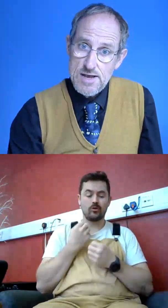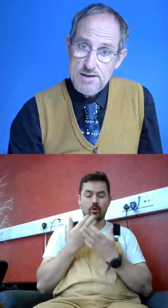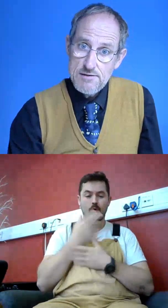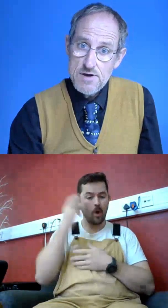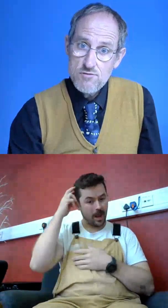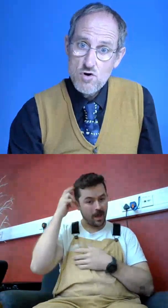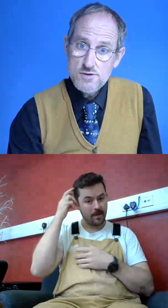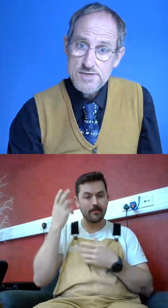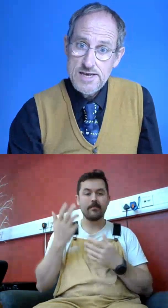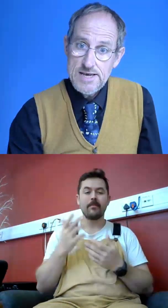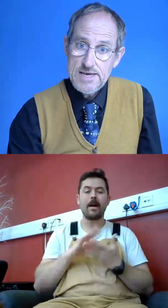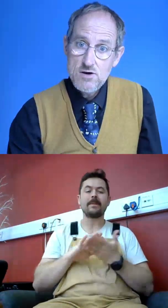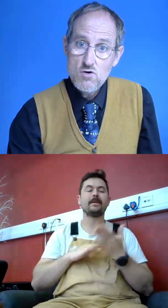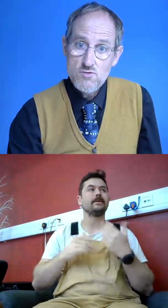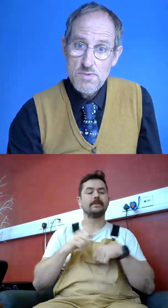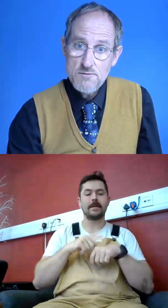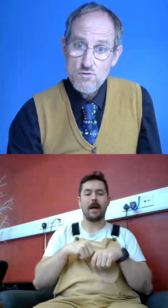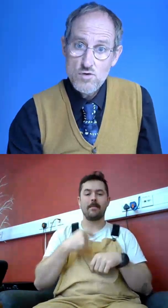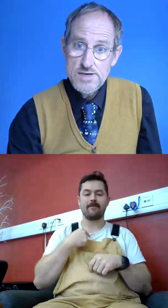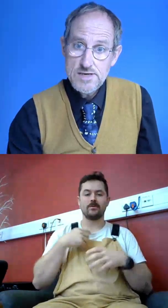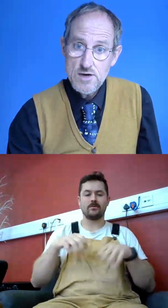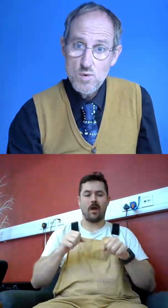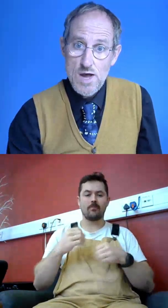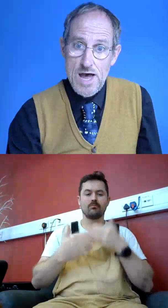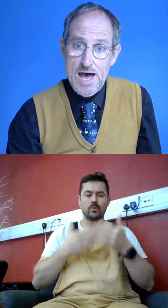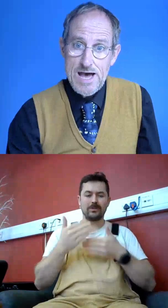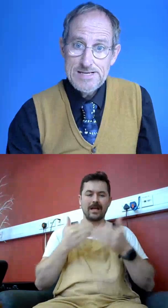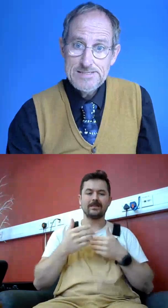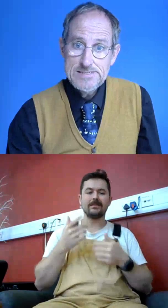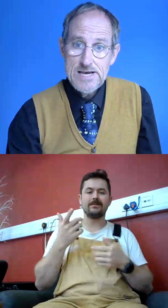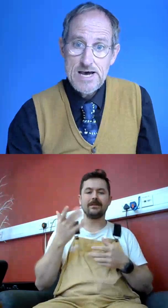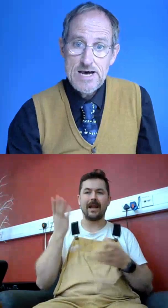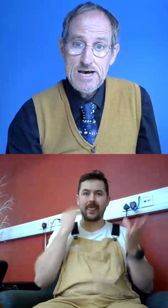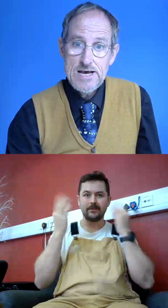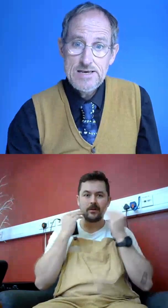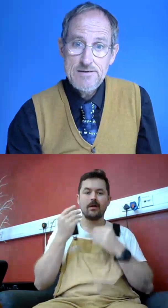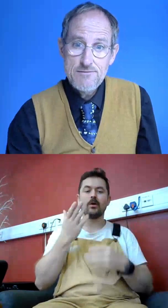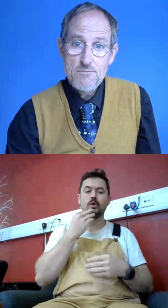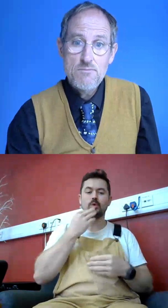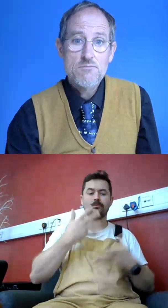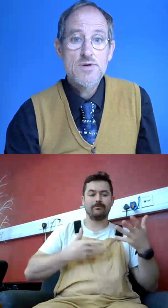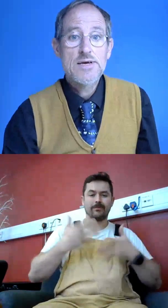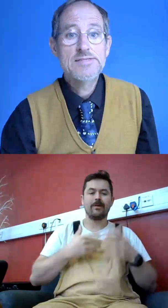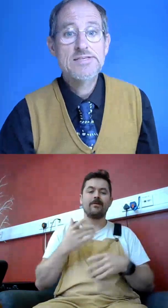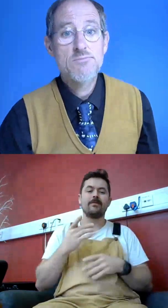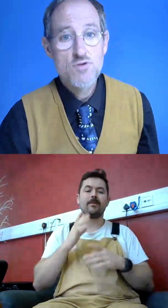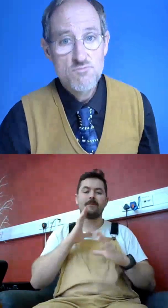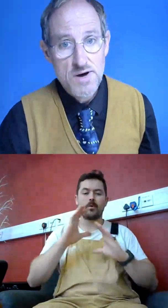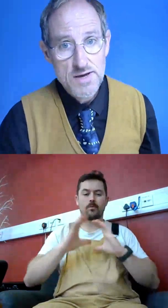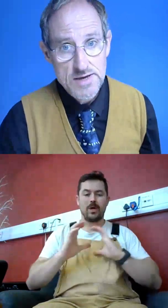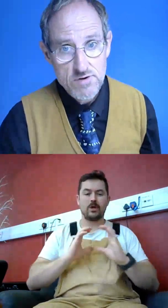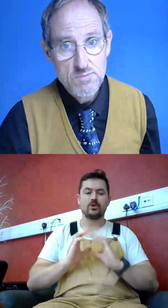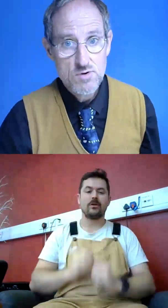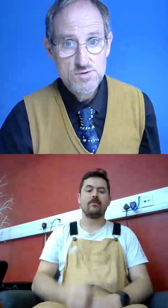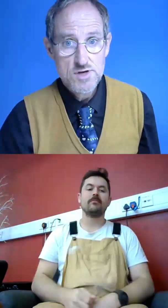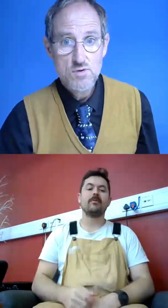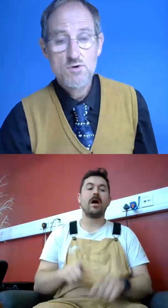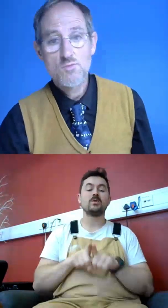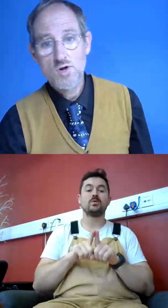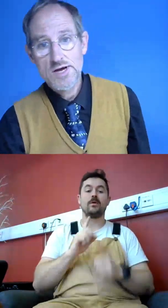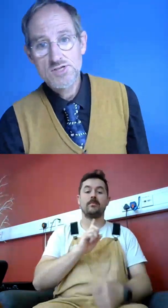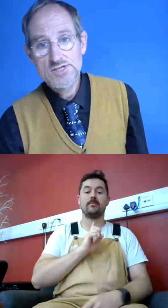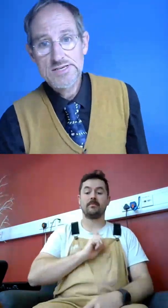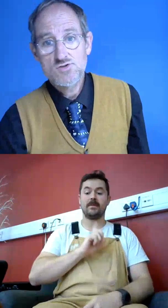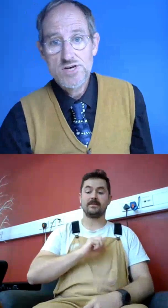user. I've got a cochlear implant 4 years ago, and it's improved my hearing, but